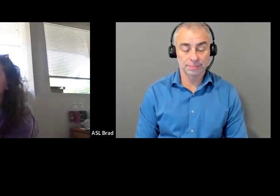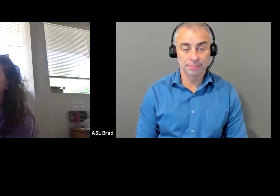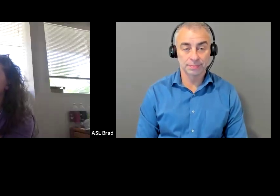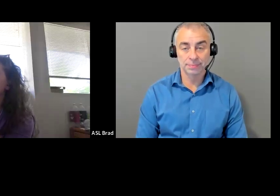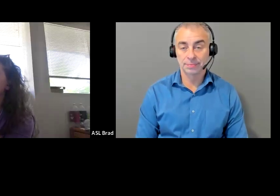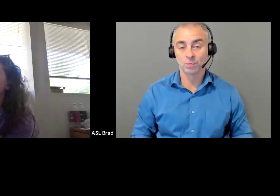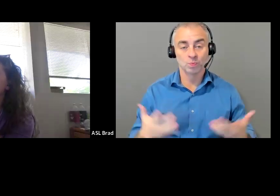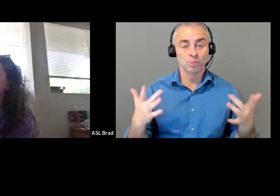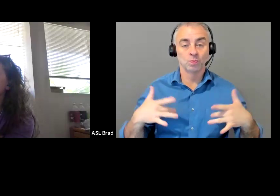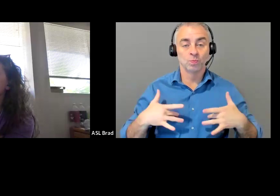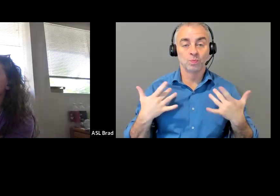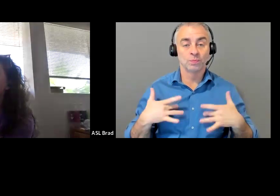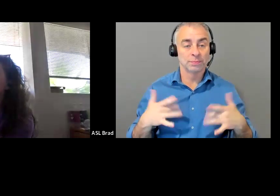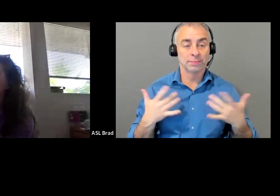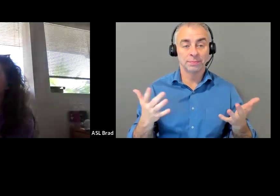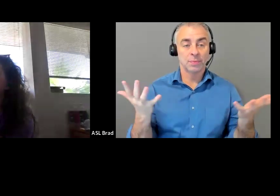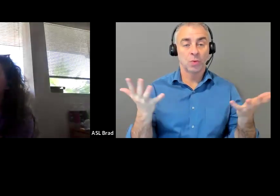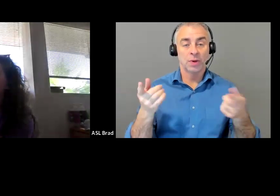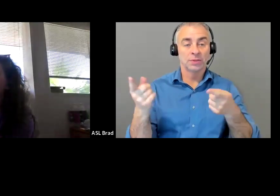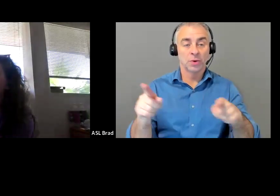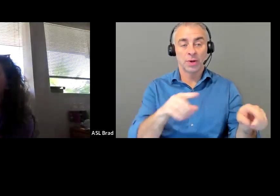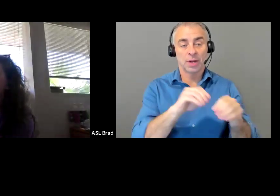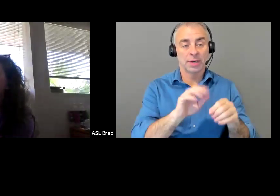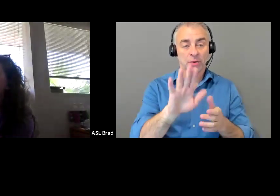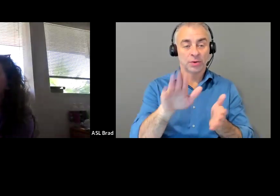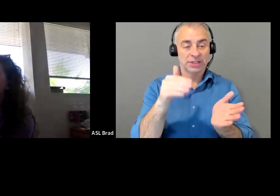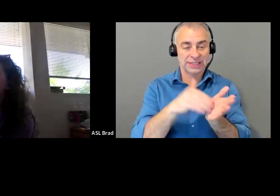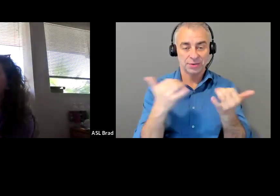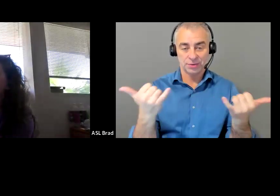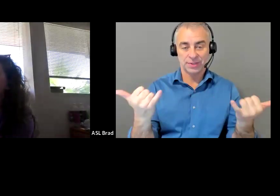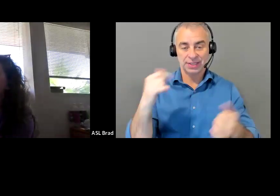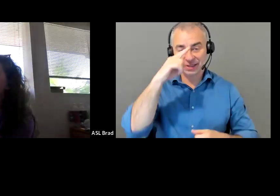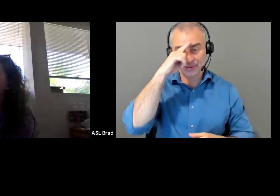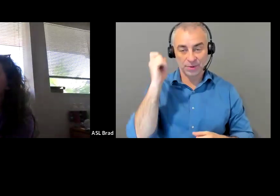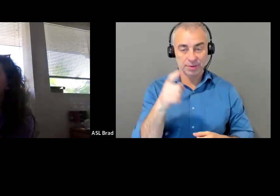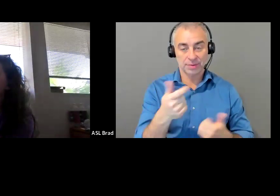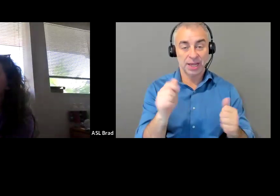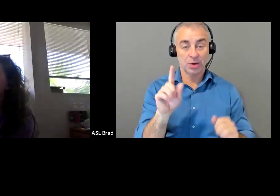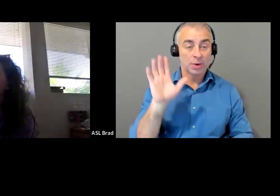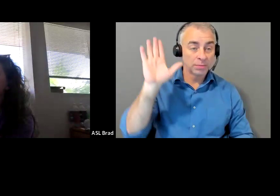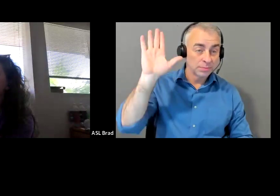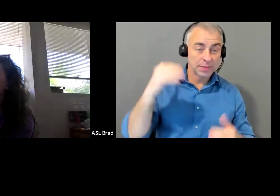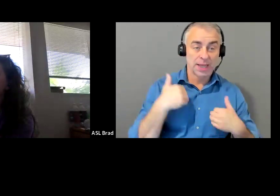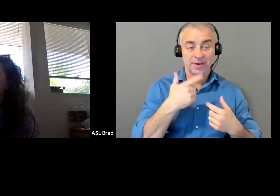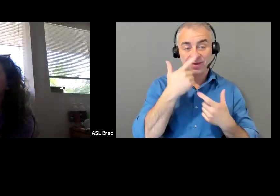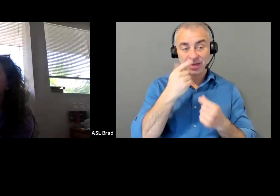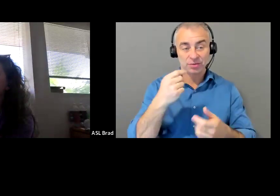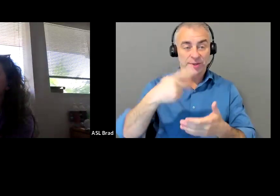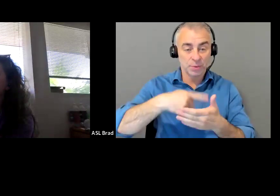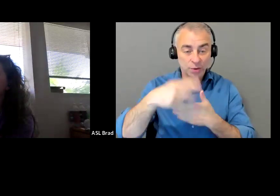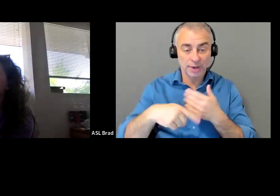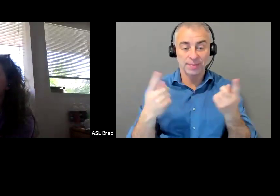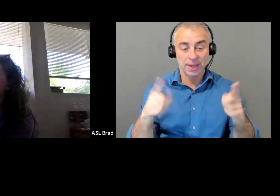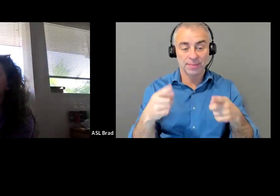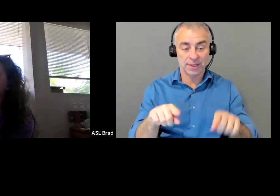What's going on in your centers this summer? Does anyone have any interesting programs going